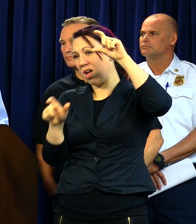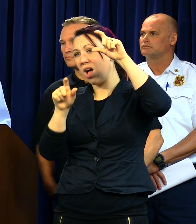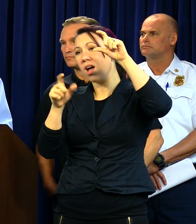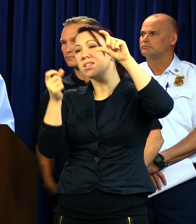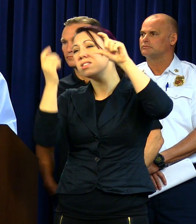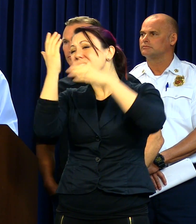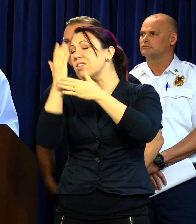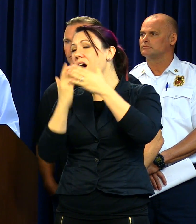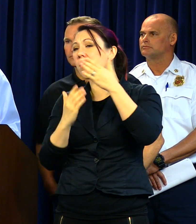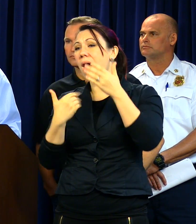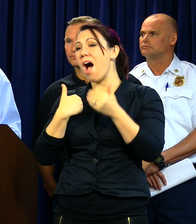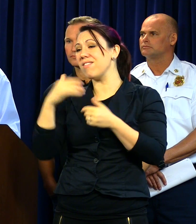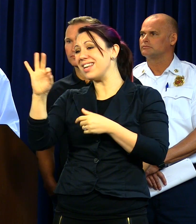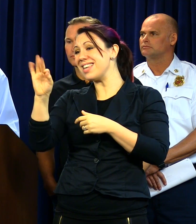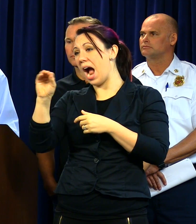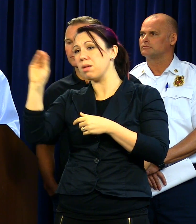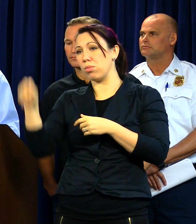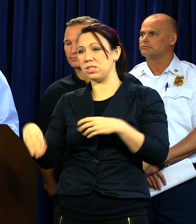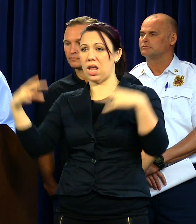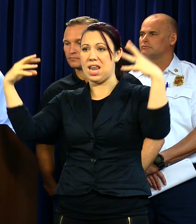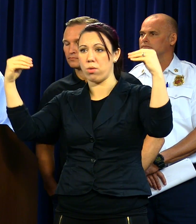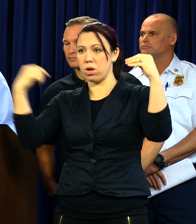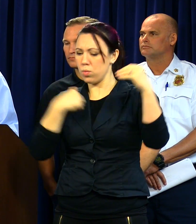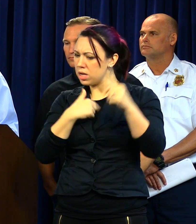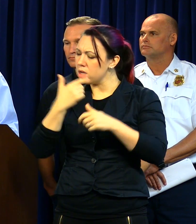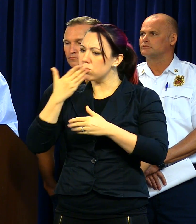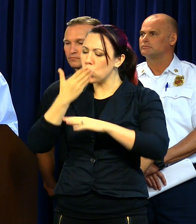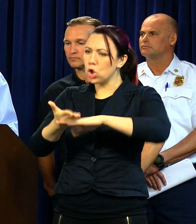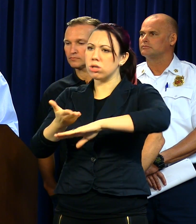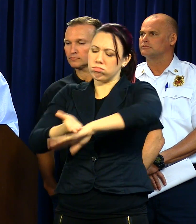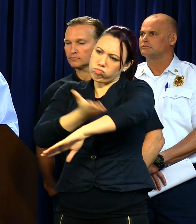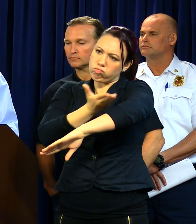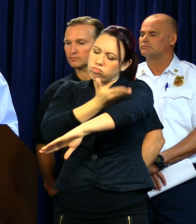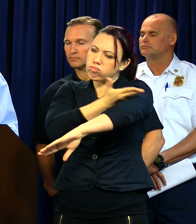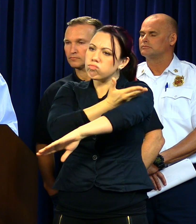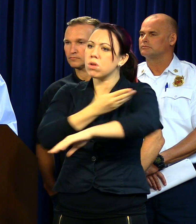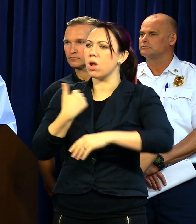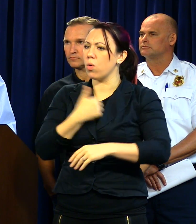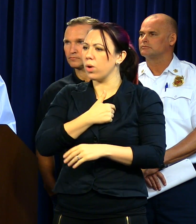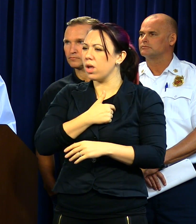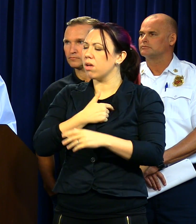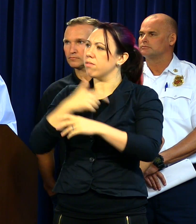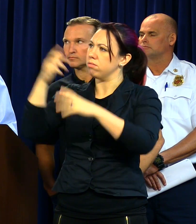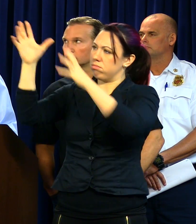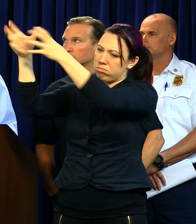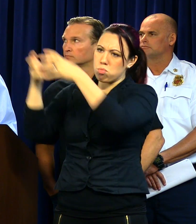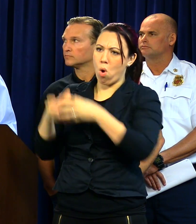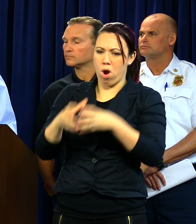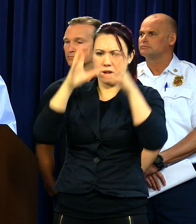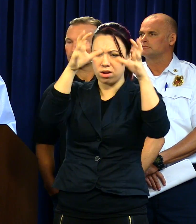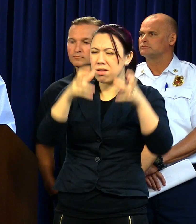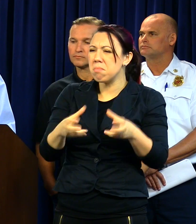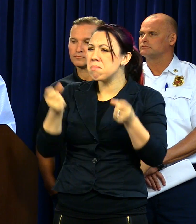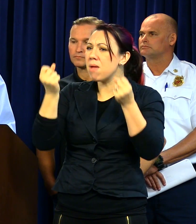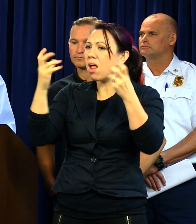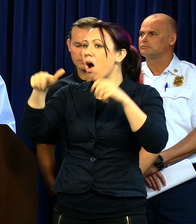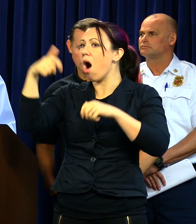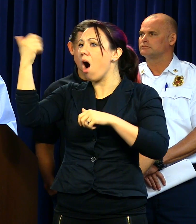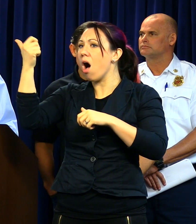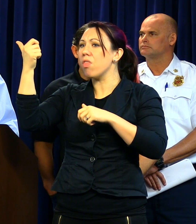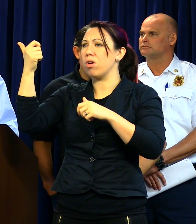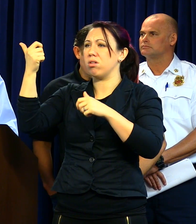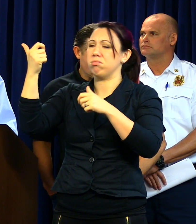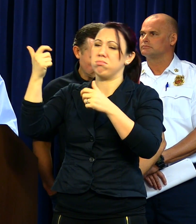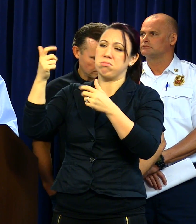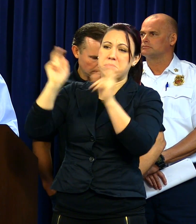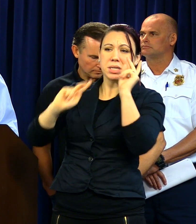much as 90% out. We're making good progress. We've brought into the service territory a significant number of